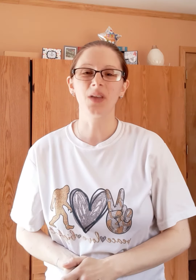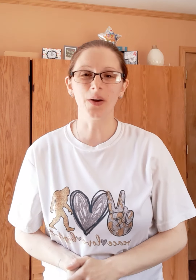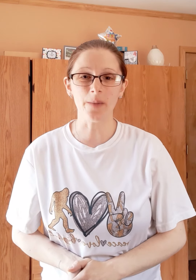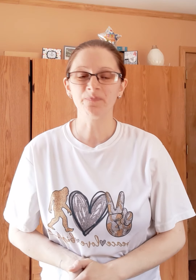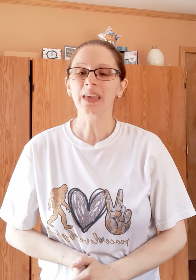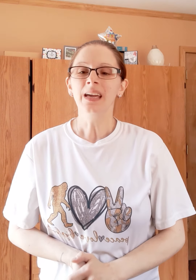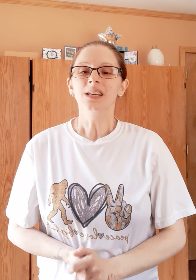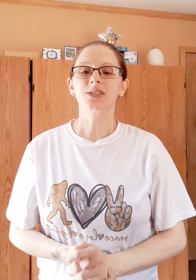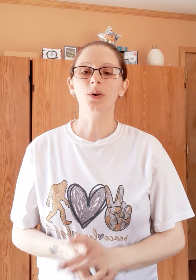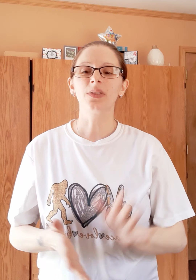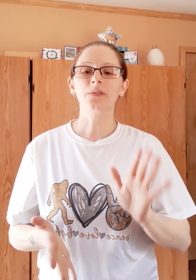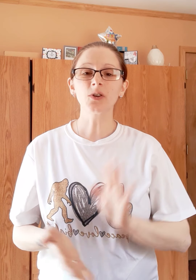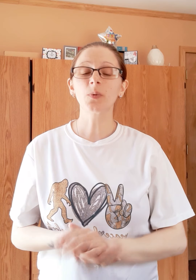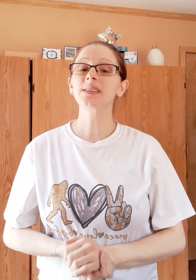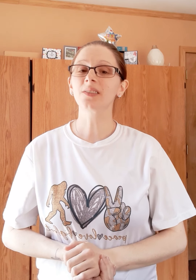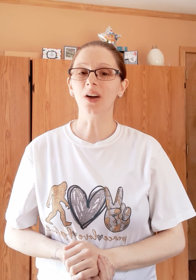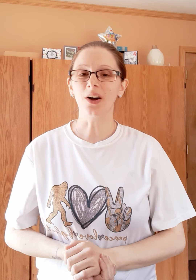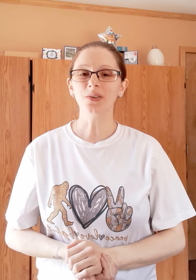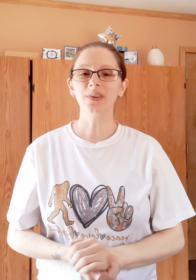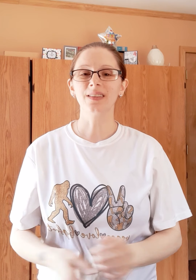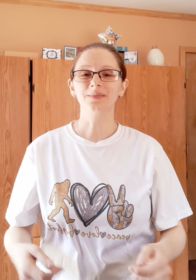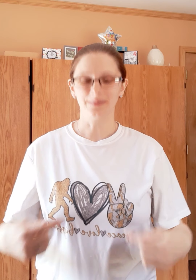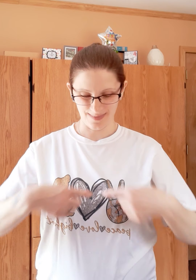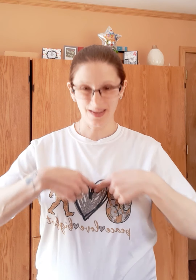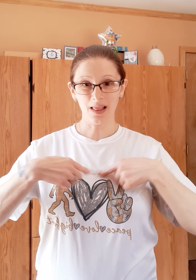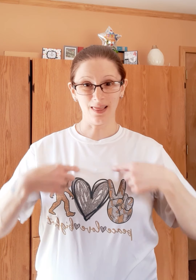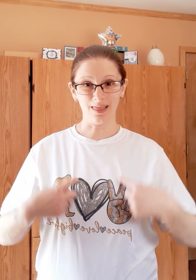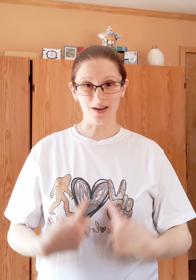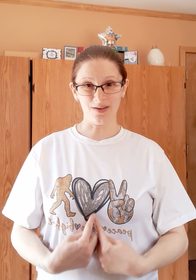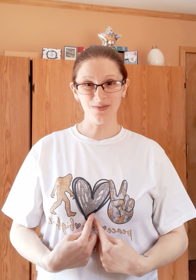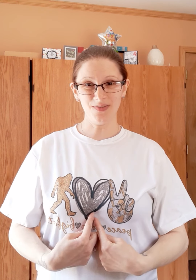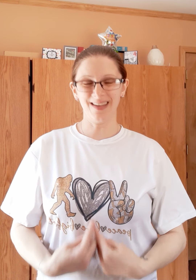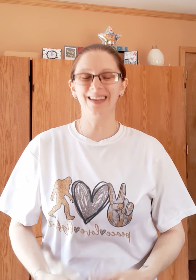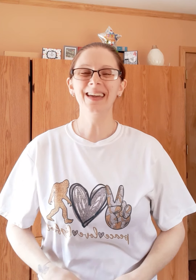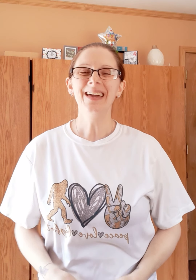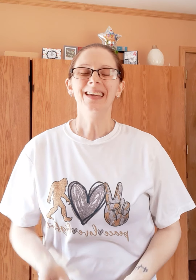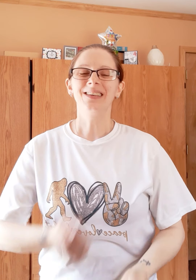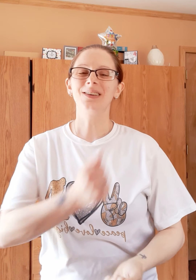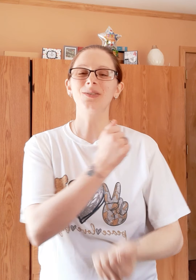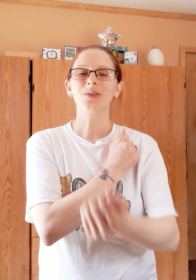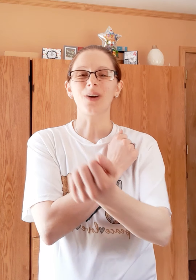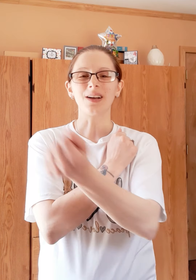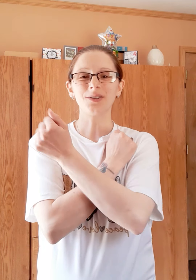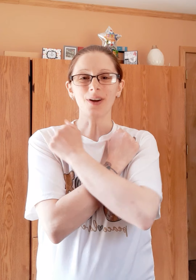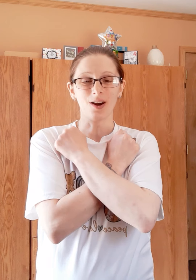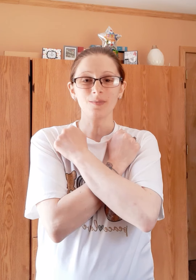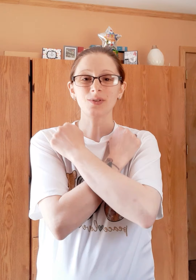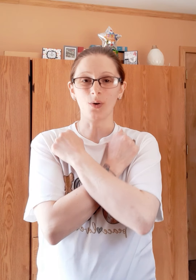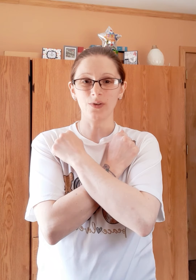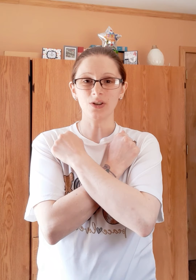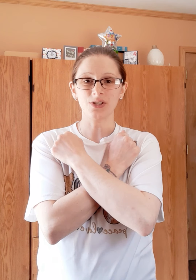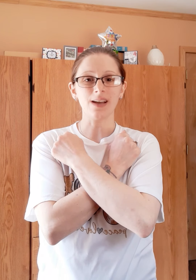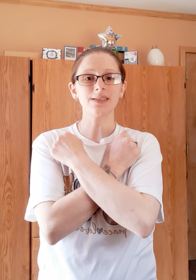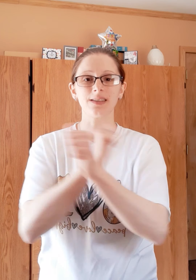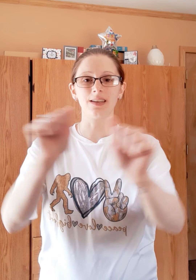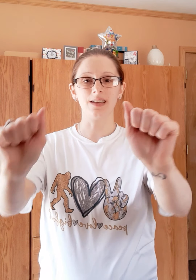Okay, so the first one is love. Love. You cross your arms over your chest in an